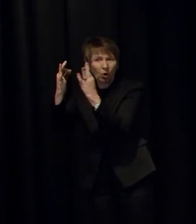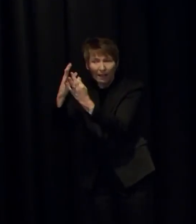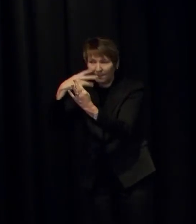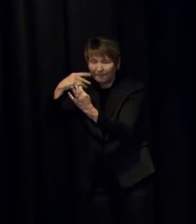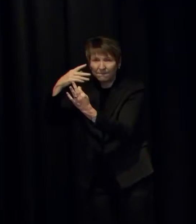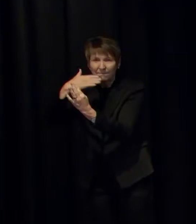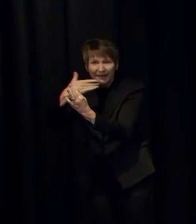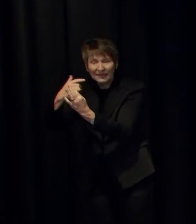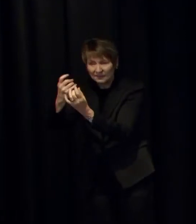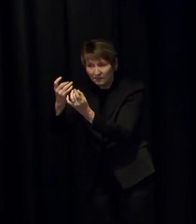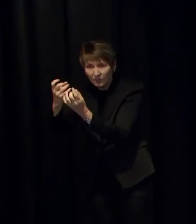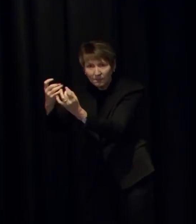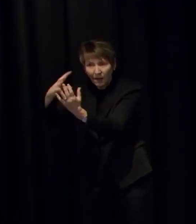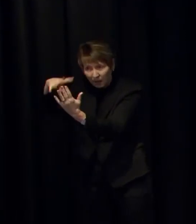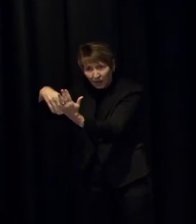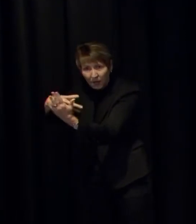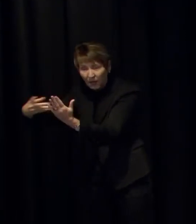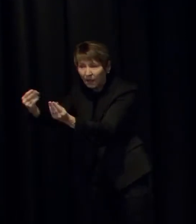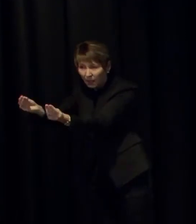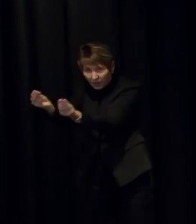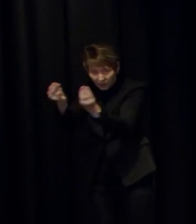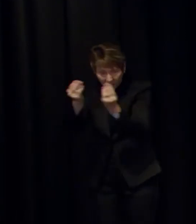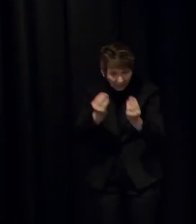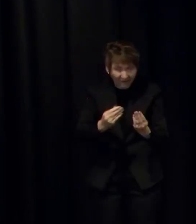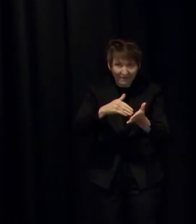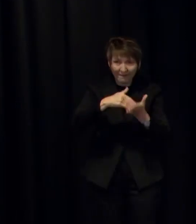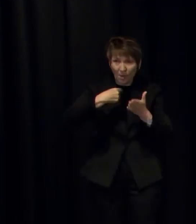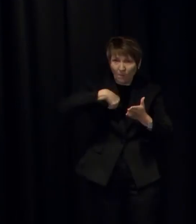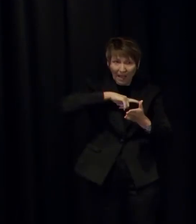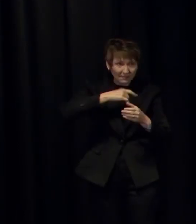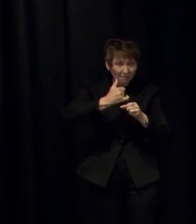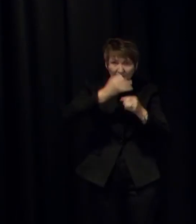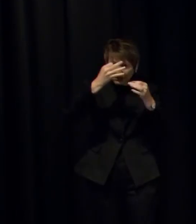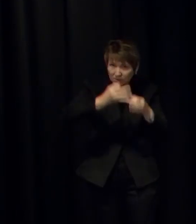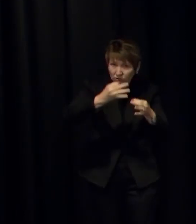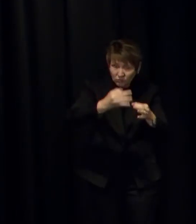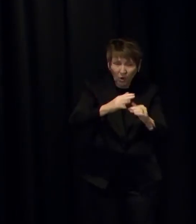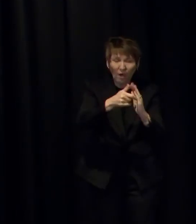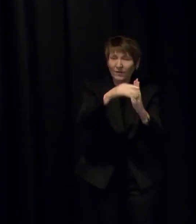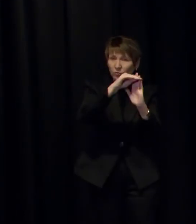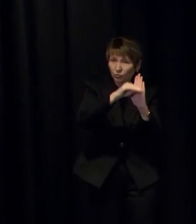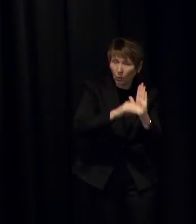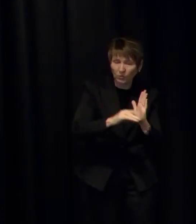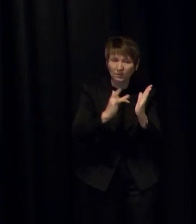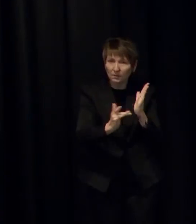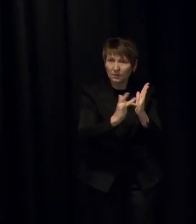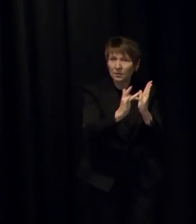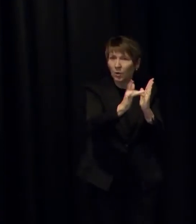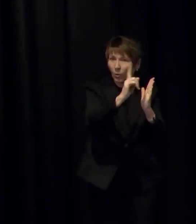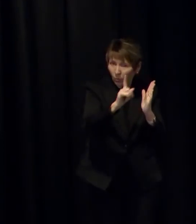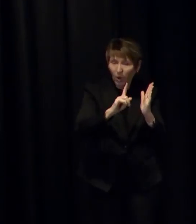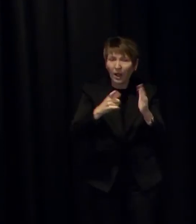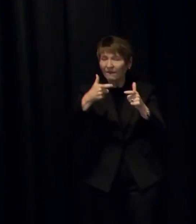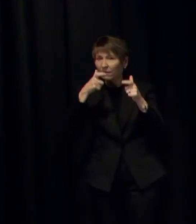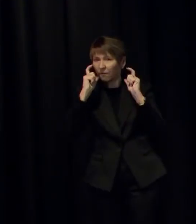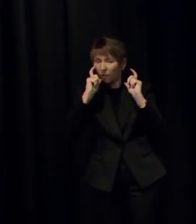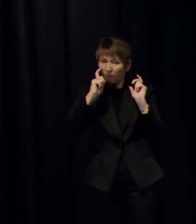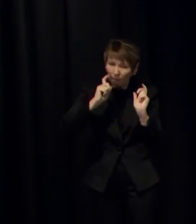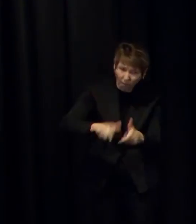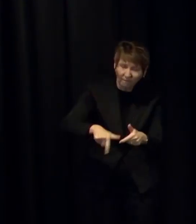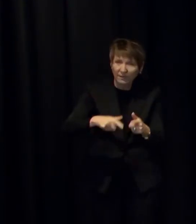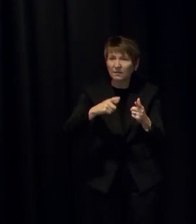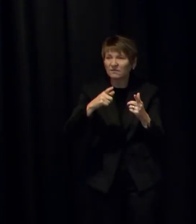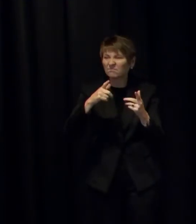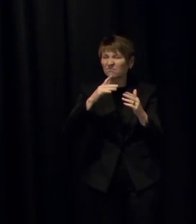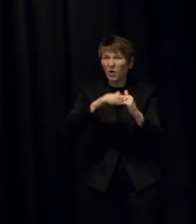there can we get a bit more of a, I guess, what does the trajectory show essentially in terms of ICU demand, hospitalisation demand? Because